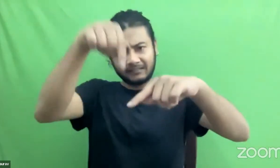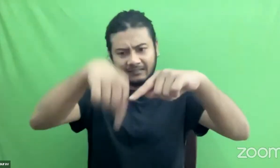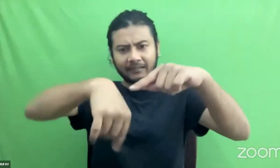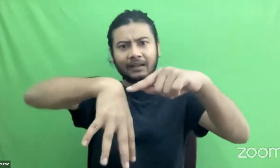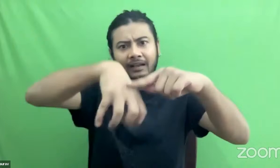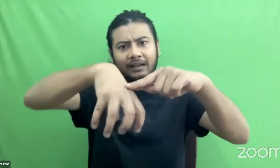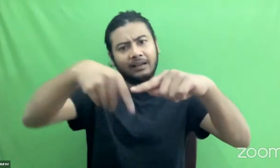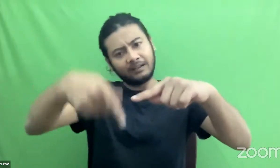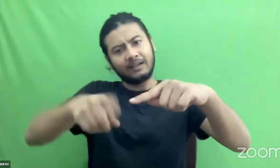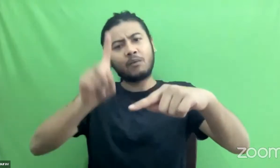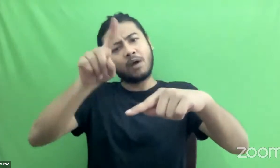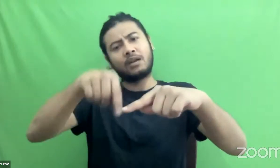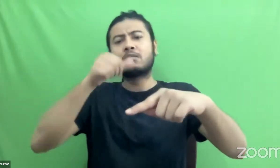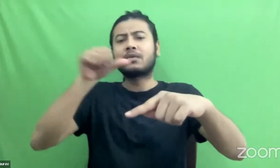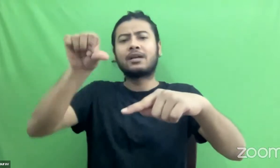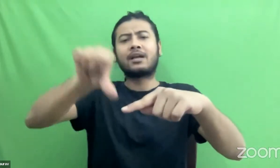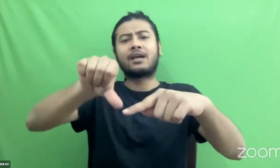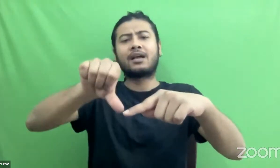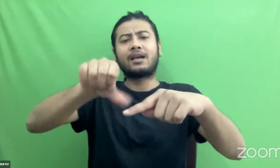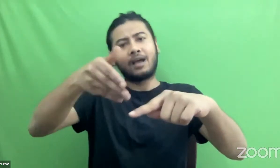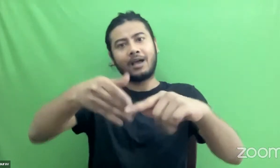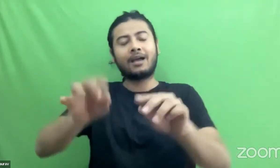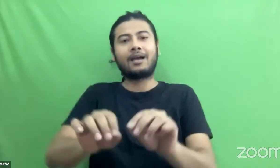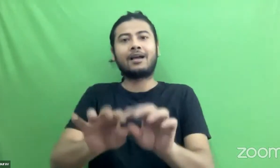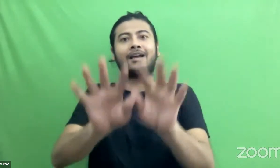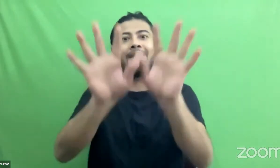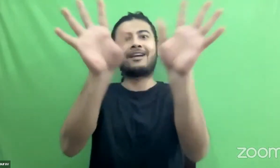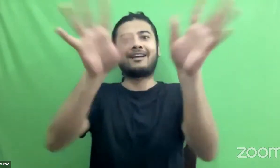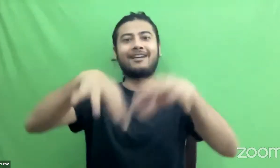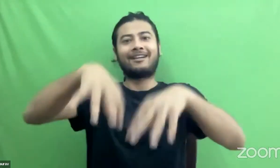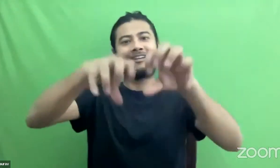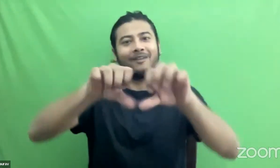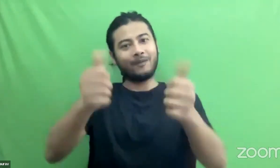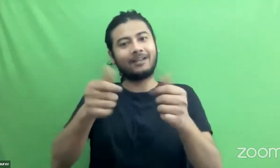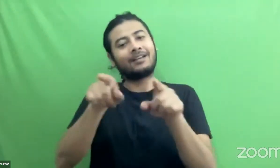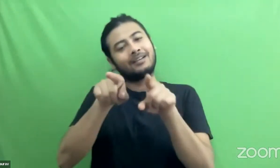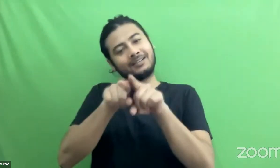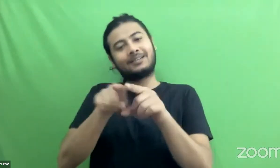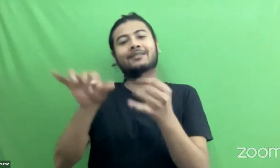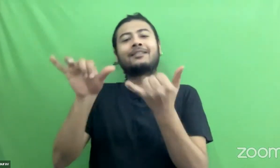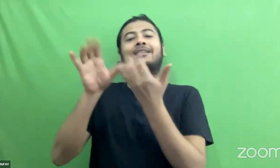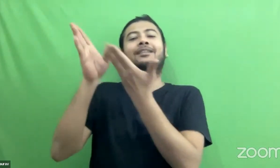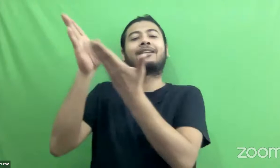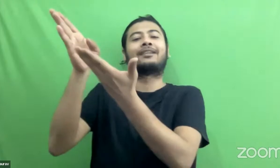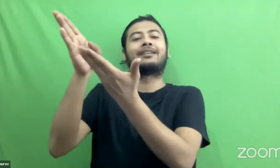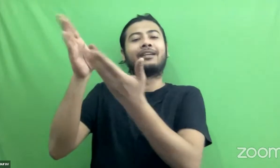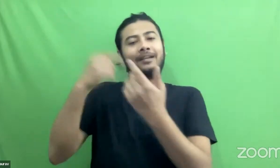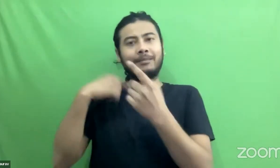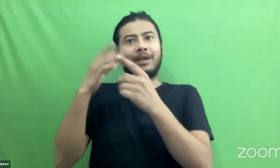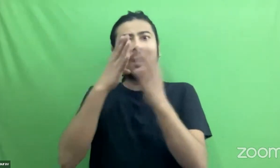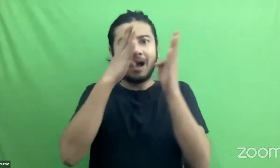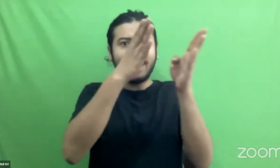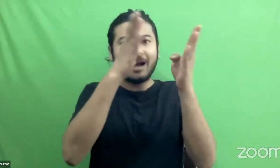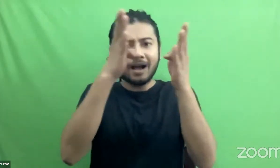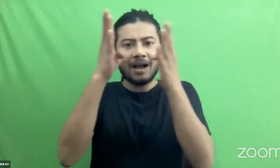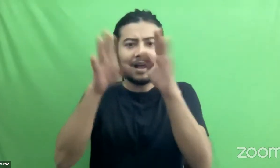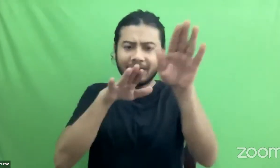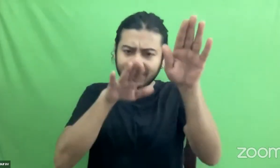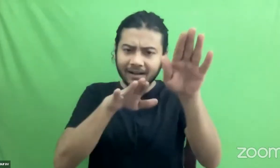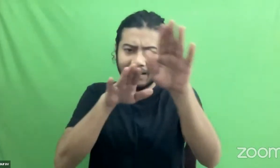And we are actually servants of Krishna. Why? Because we are anyways also serving somebody or the other in our life.